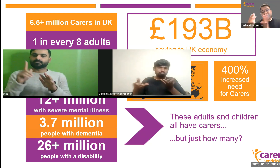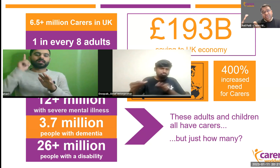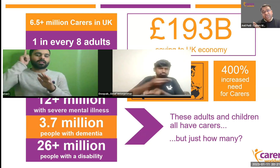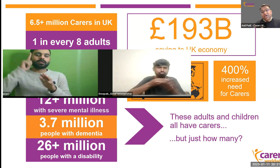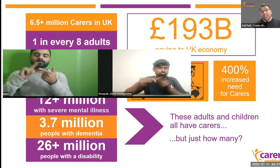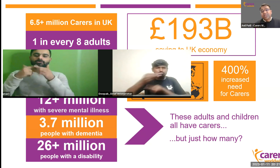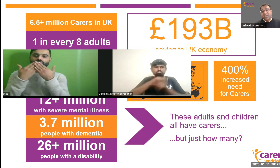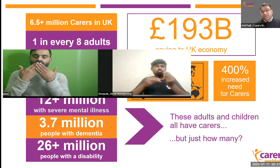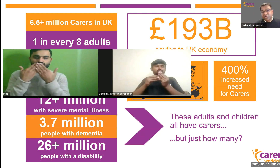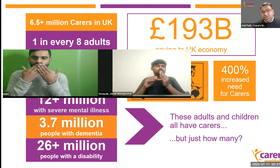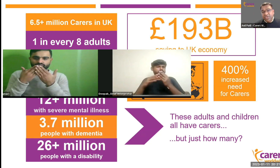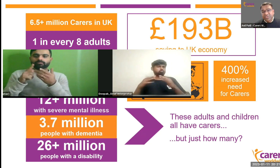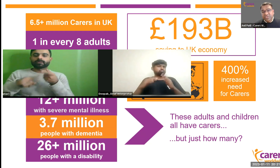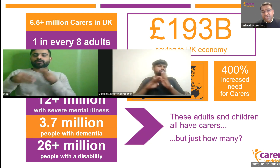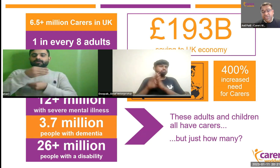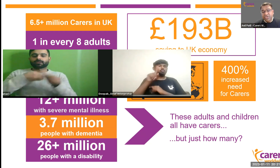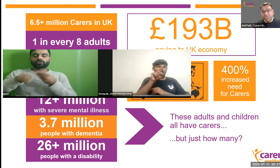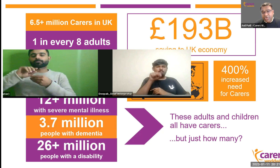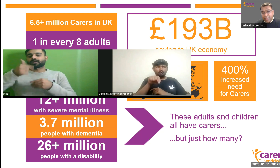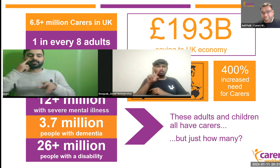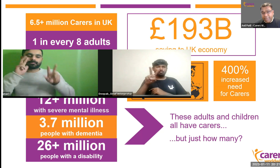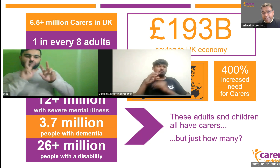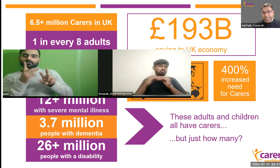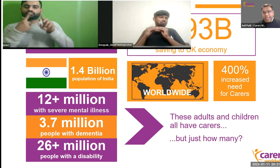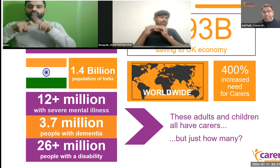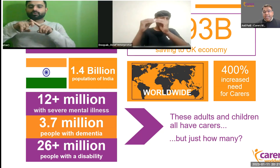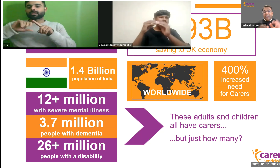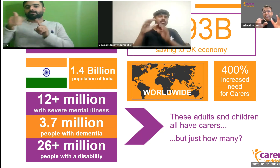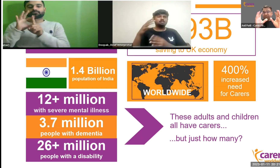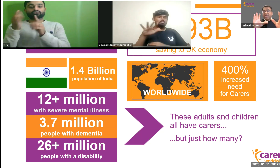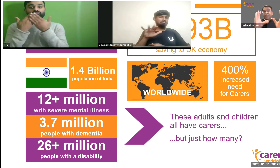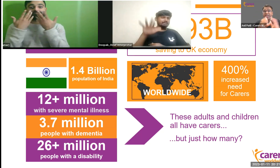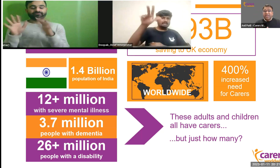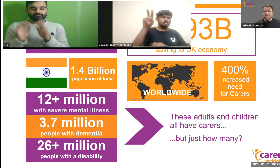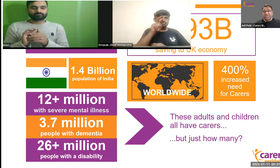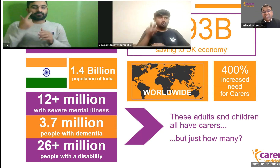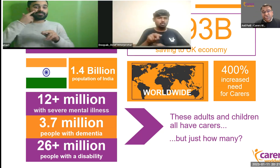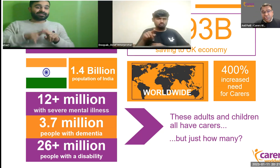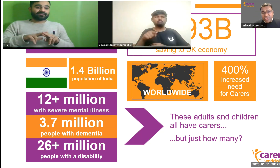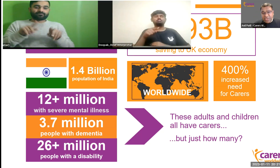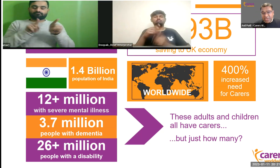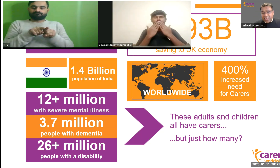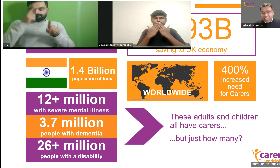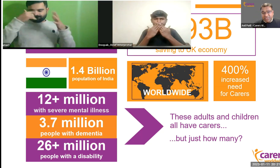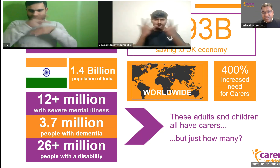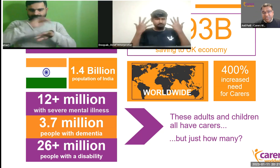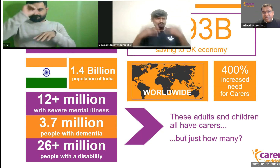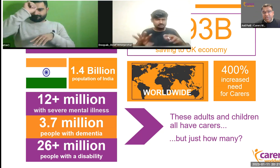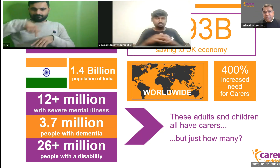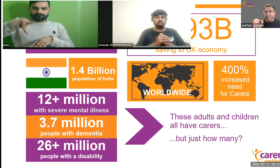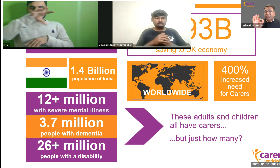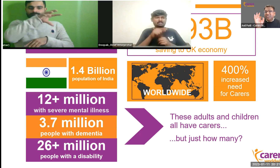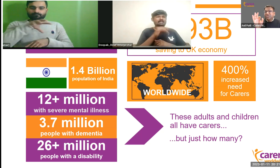School of Economics and other carers organization in UK. If I apply that statistic to Indian